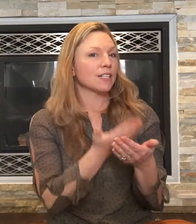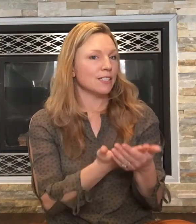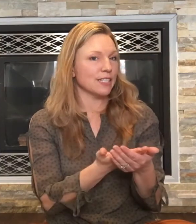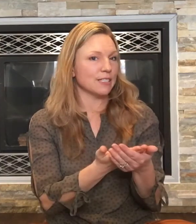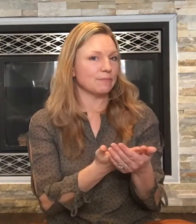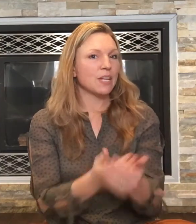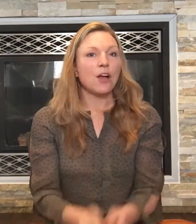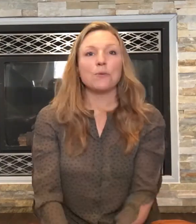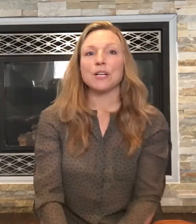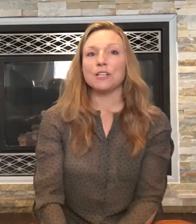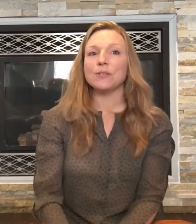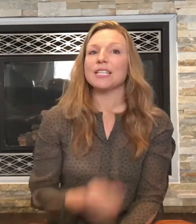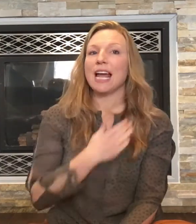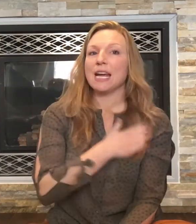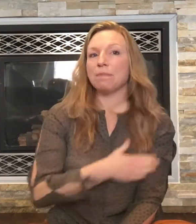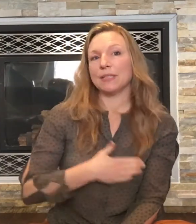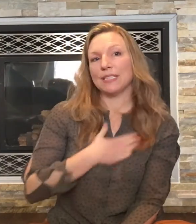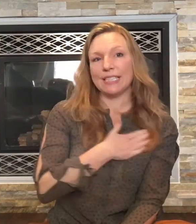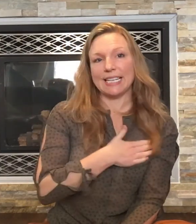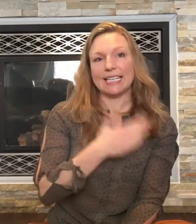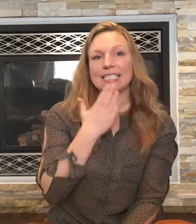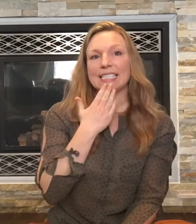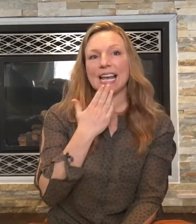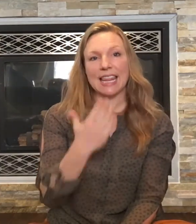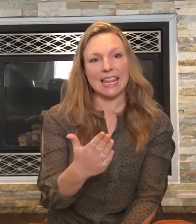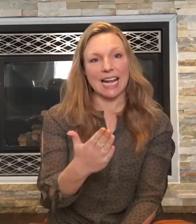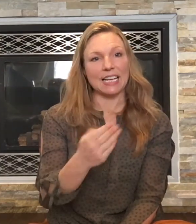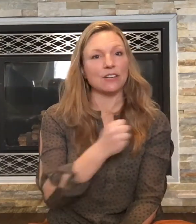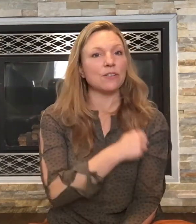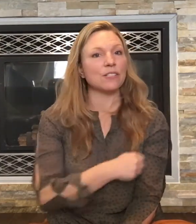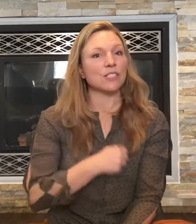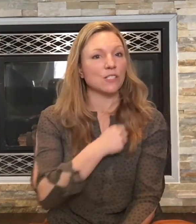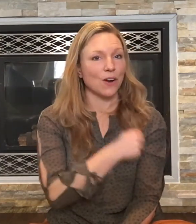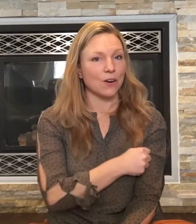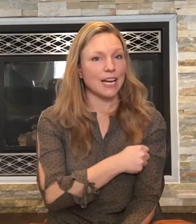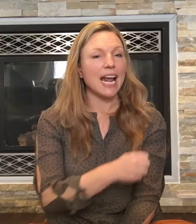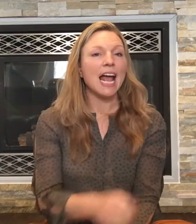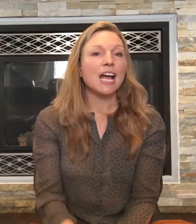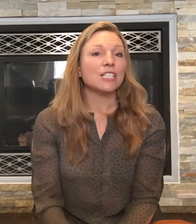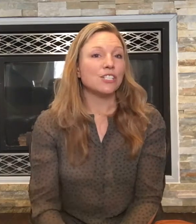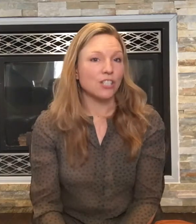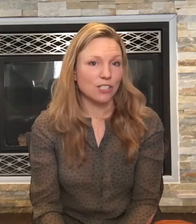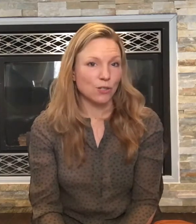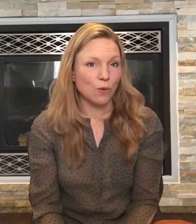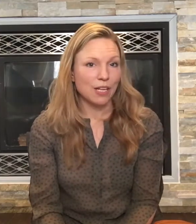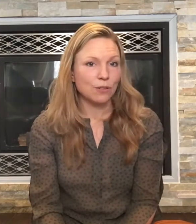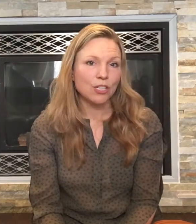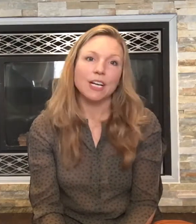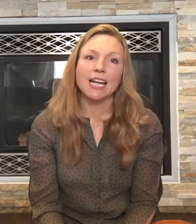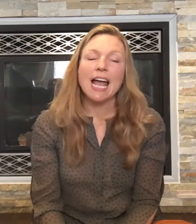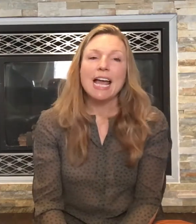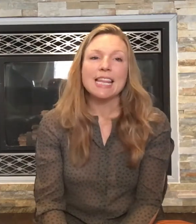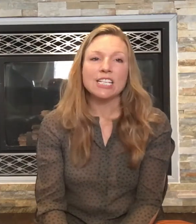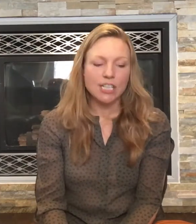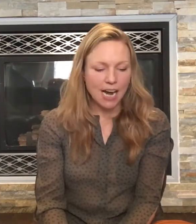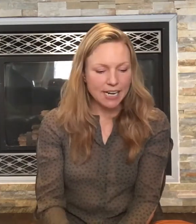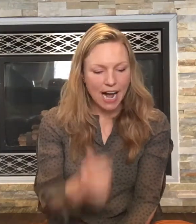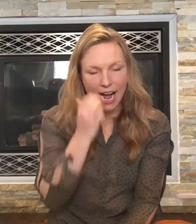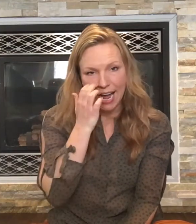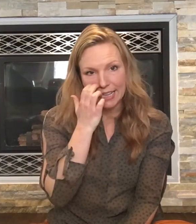good. When you say please, thank you, sorry, just the way you should. And then she kind of